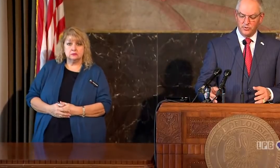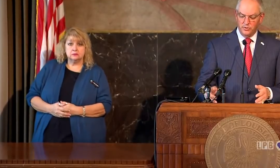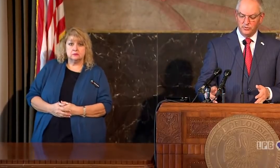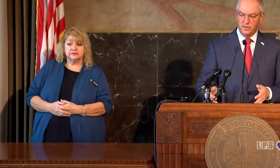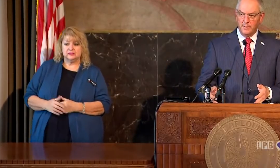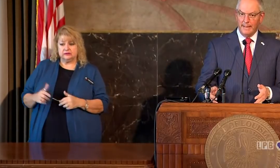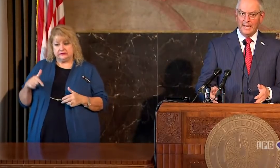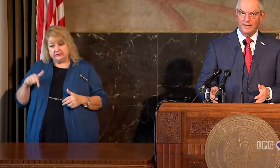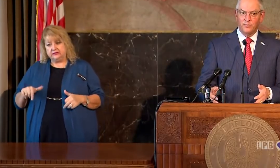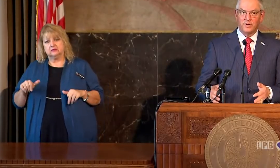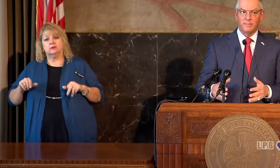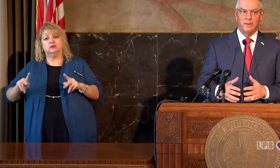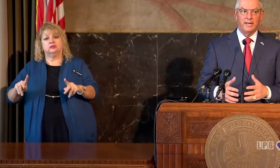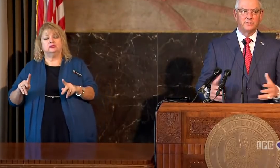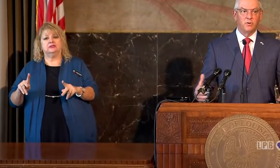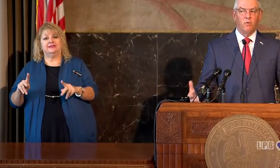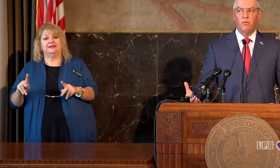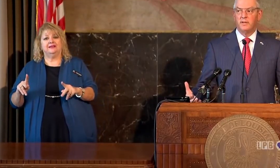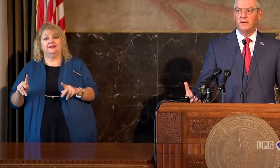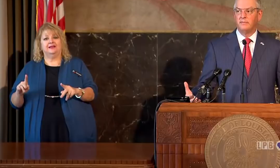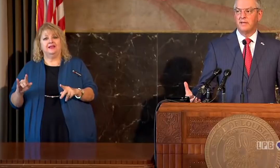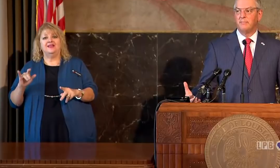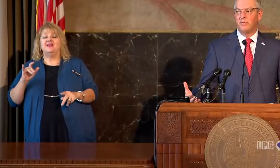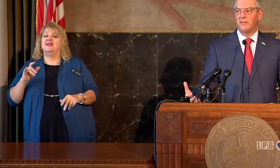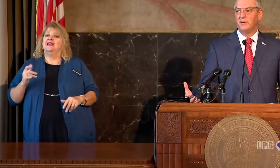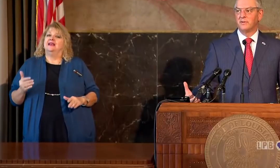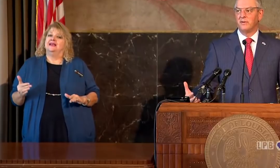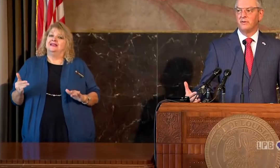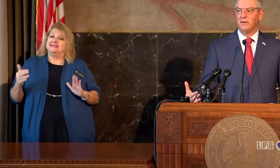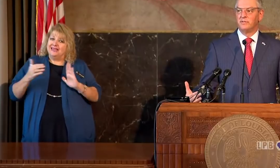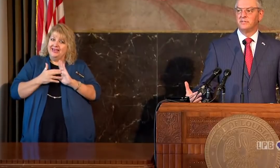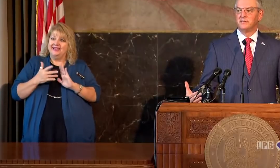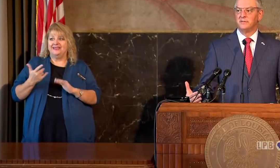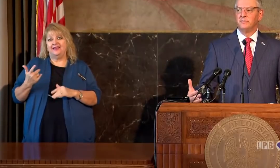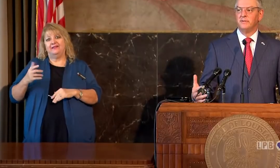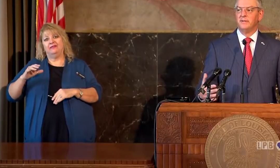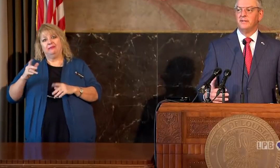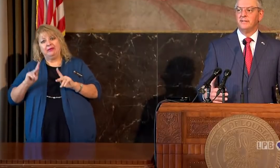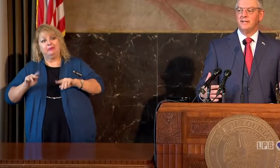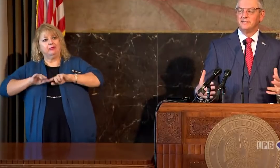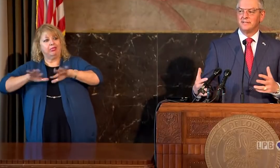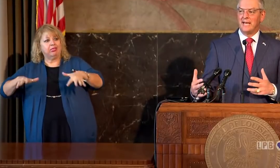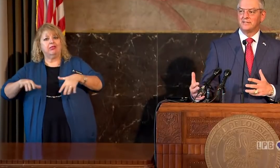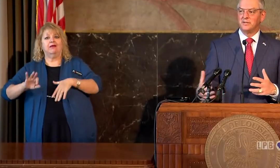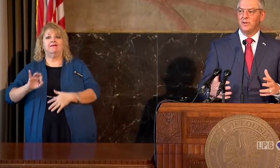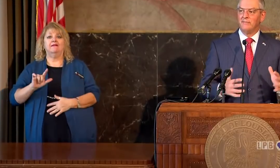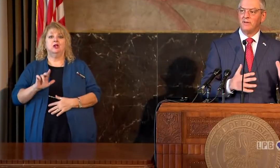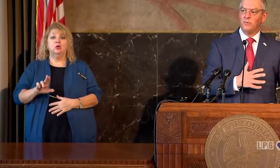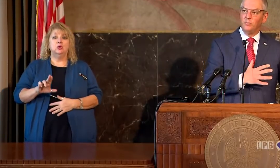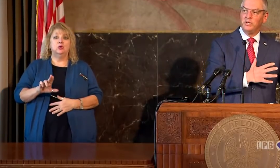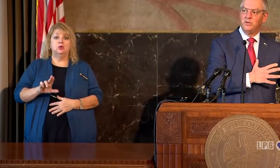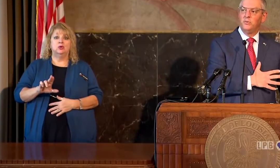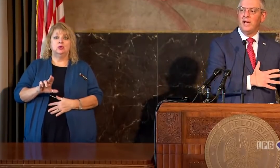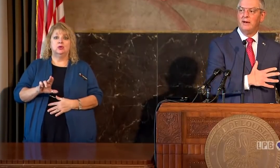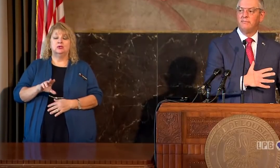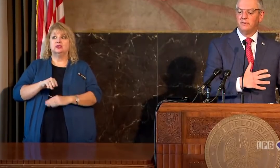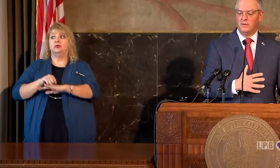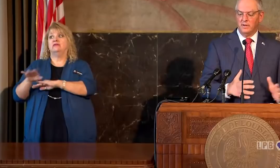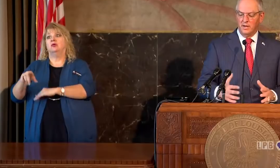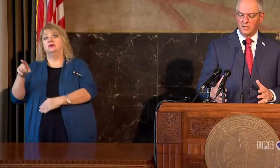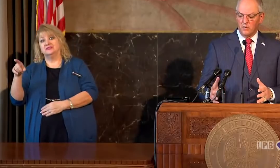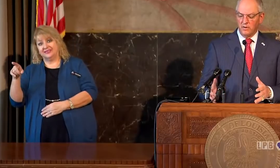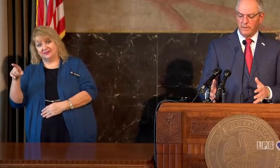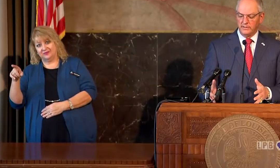opportunity to reduce the demand that we're going to place on the same part of the healthcare delivery system that is taxed so heavily when we do